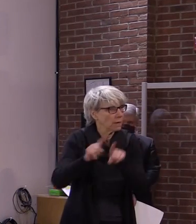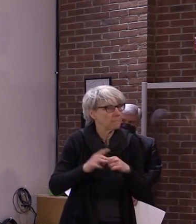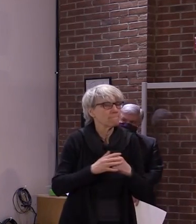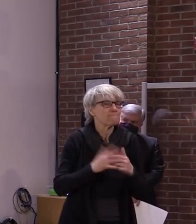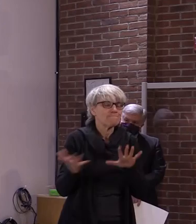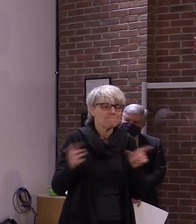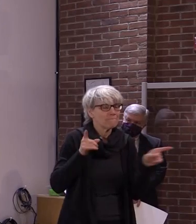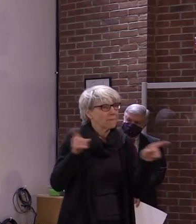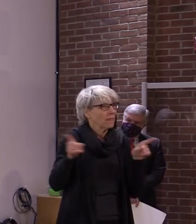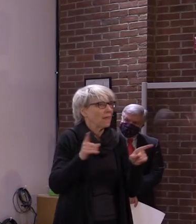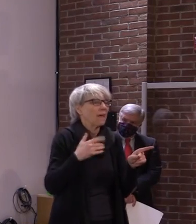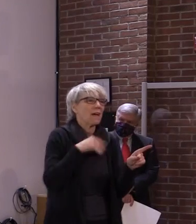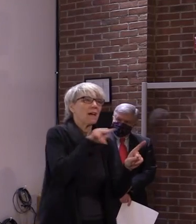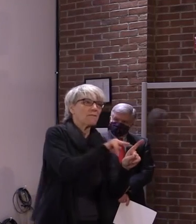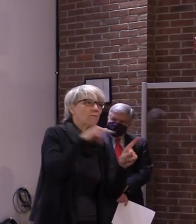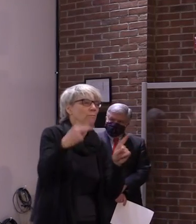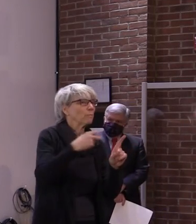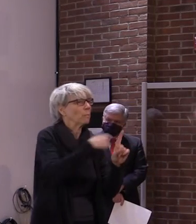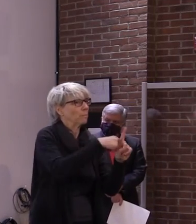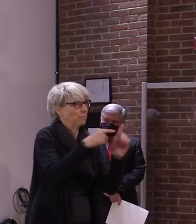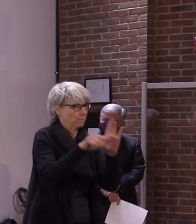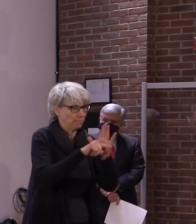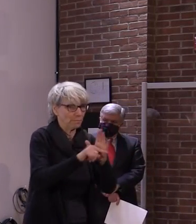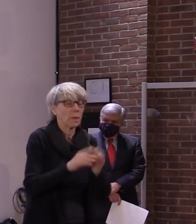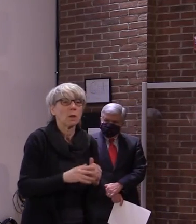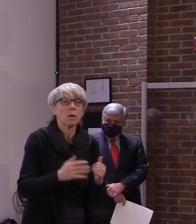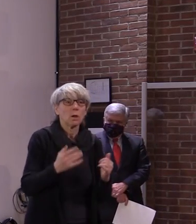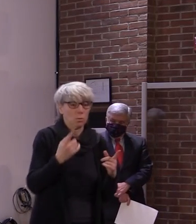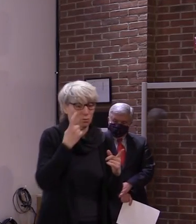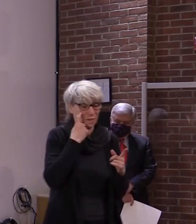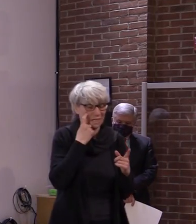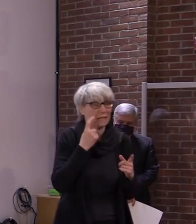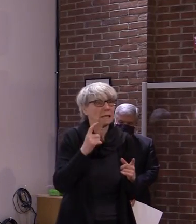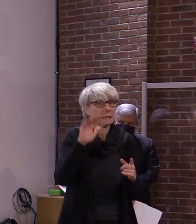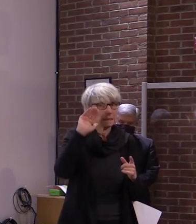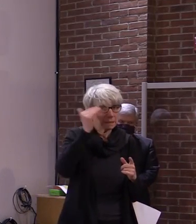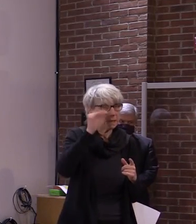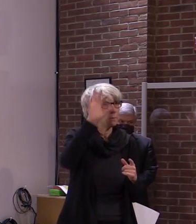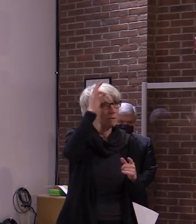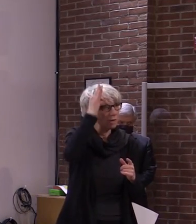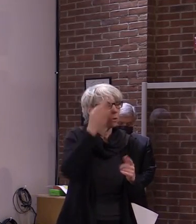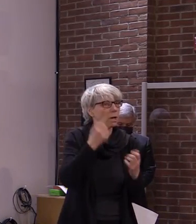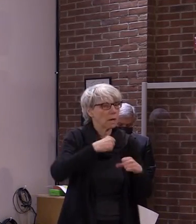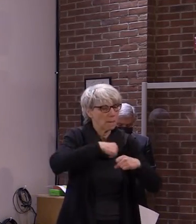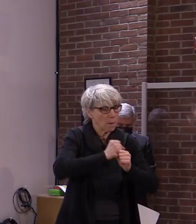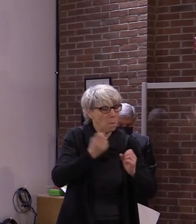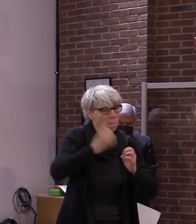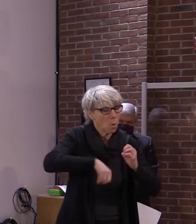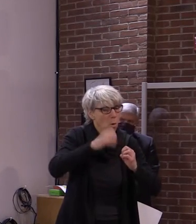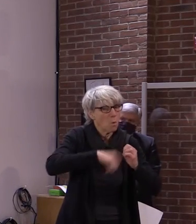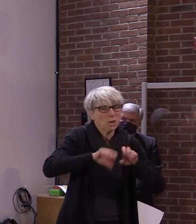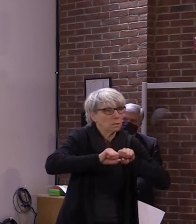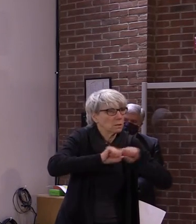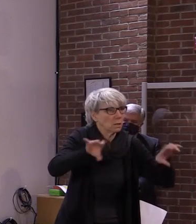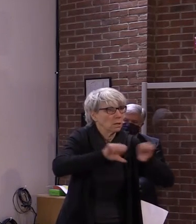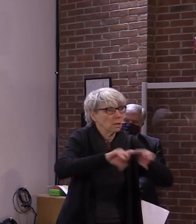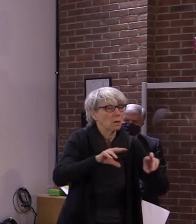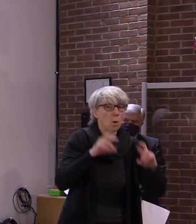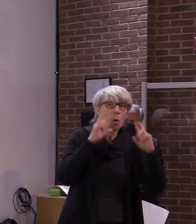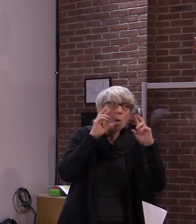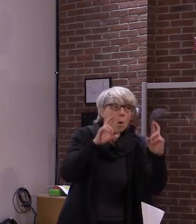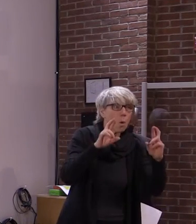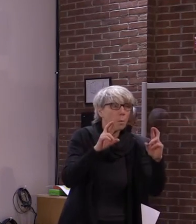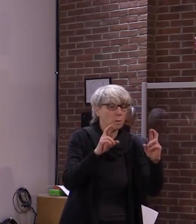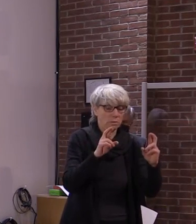Although allocations and the pipeline appear to be improving in promising ways, and we hope to hear even more from the governor when